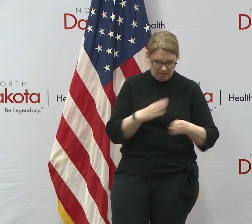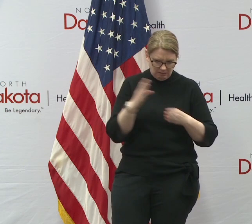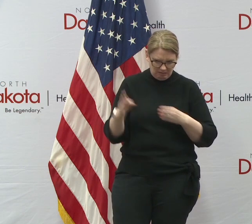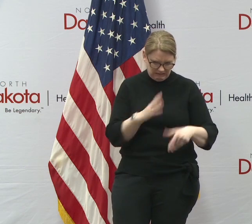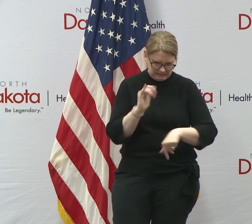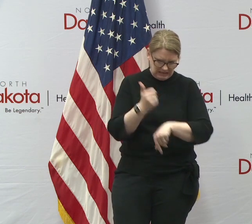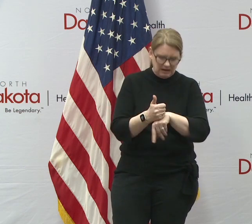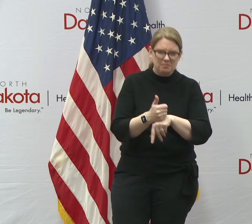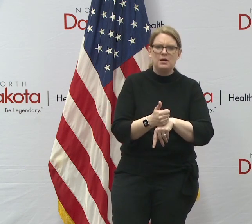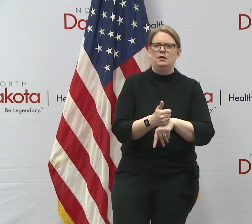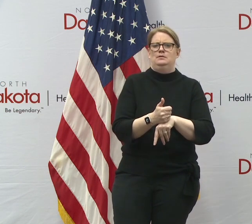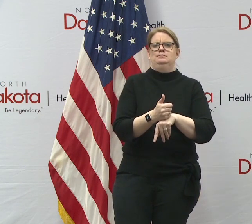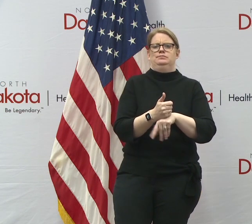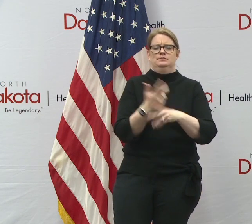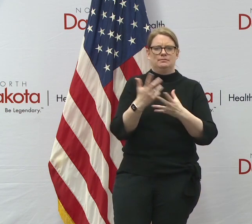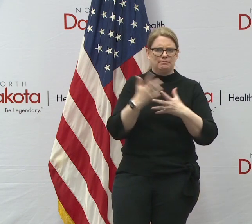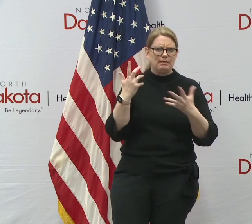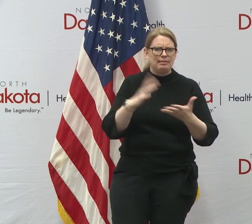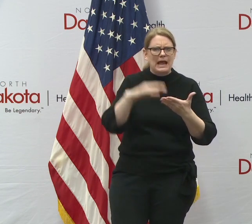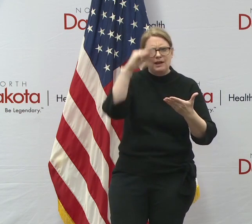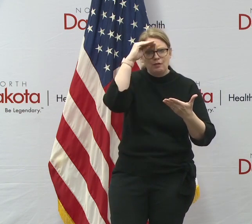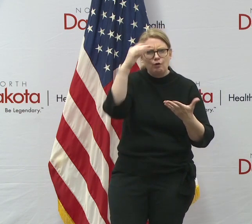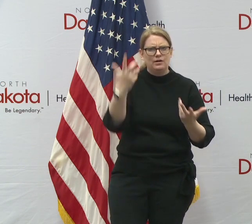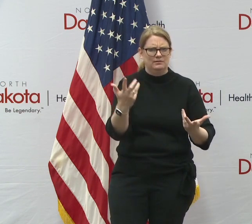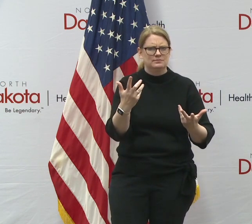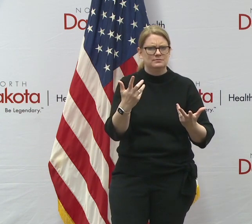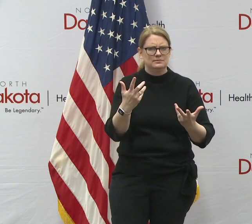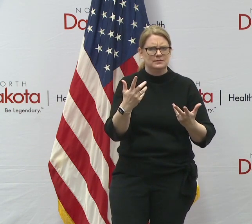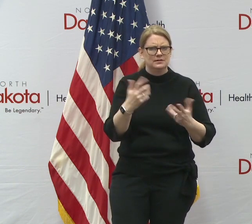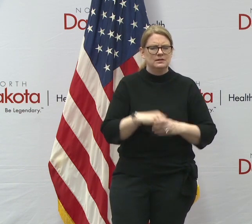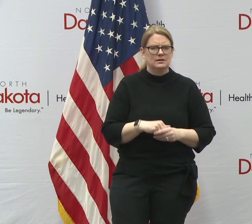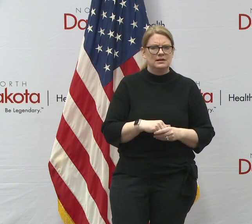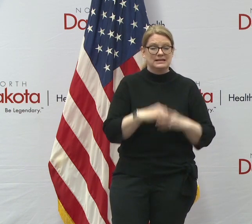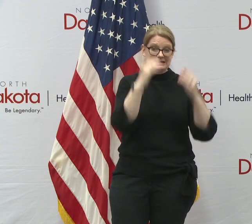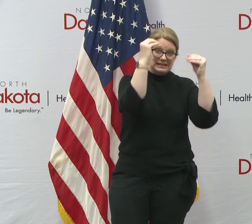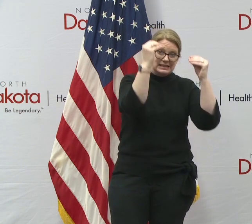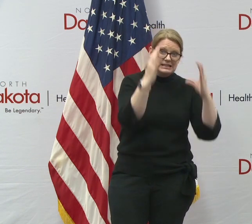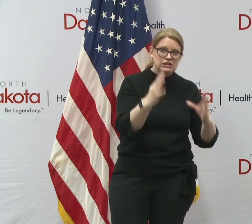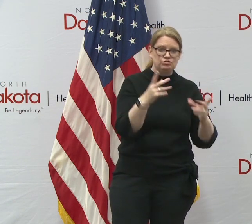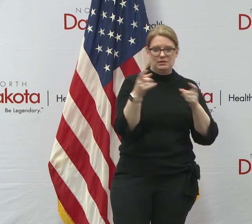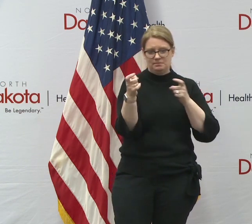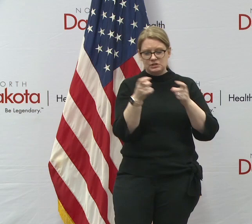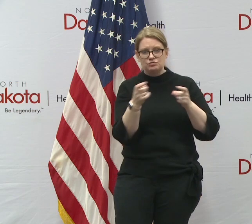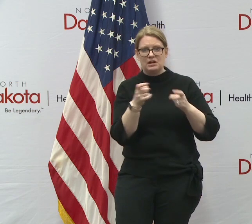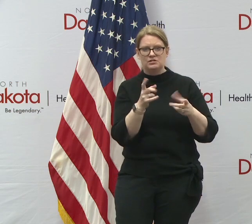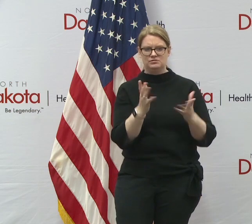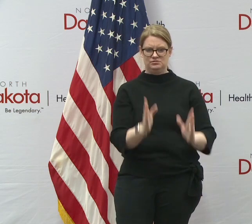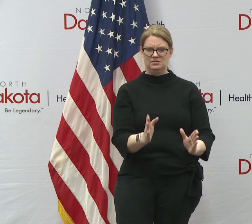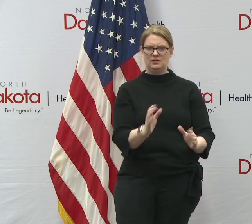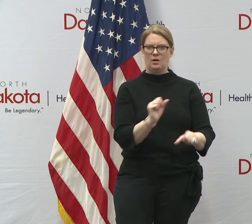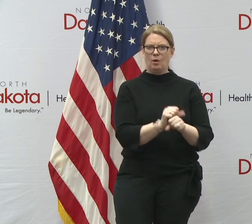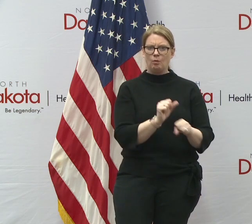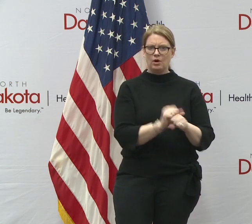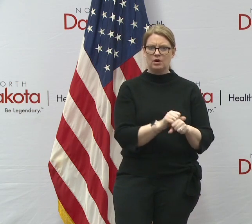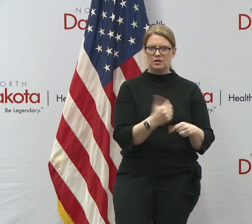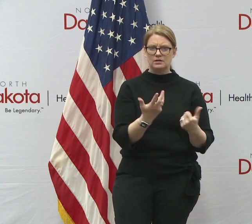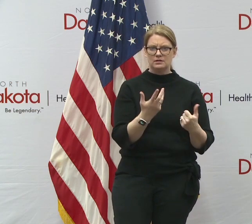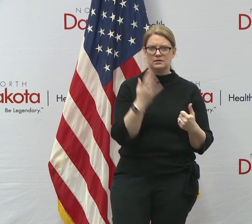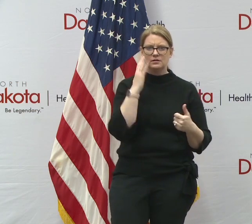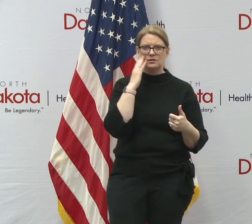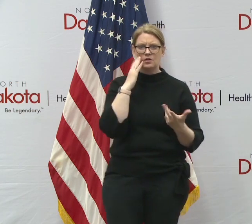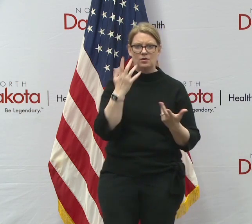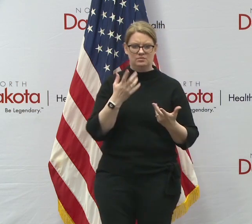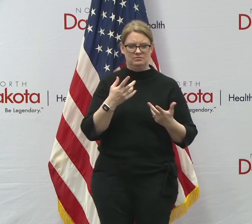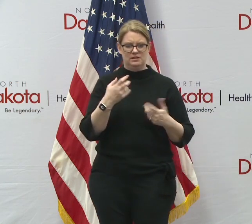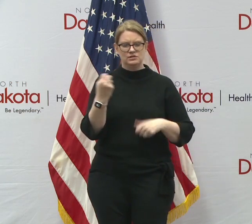say again, having the teachers and the administrators continue to work on this while the students were, during